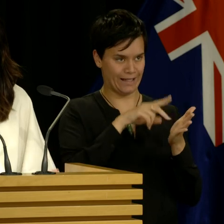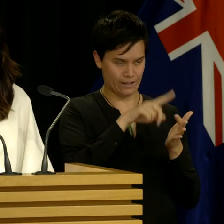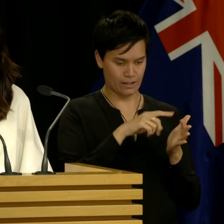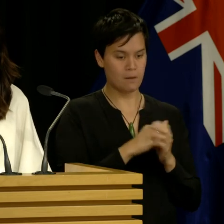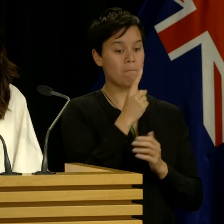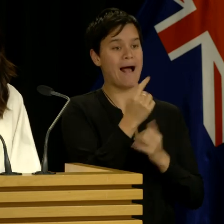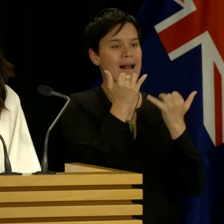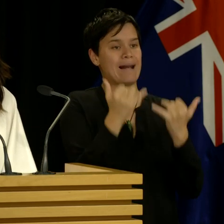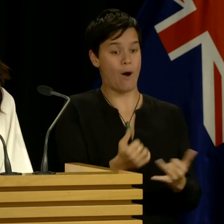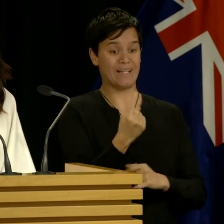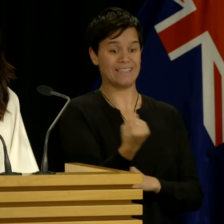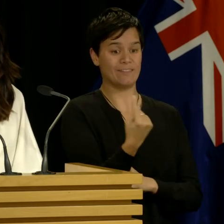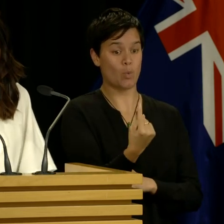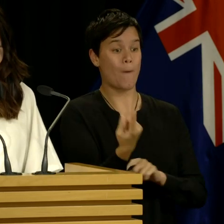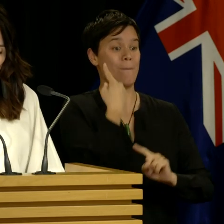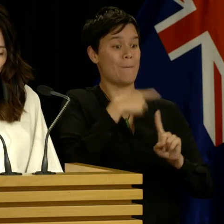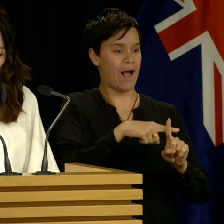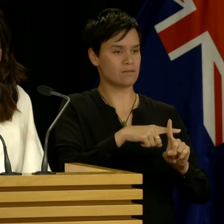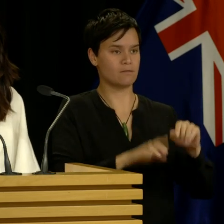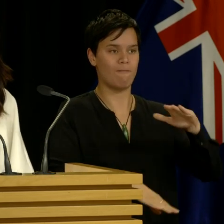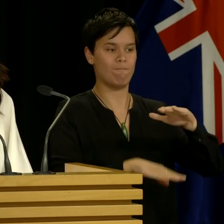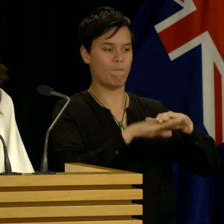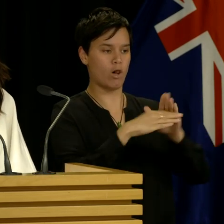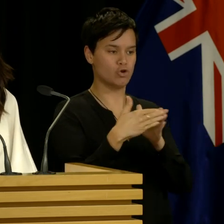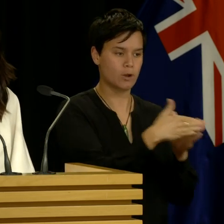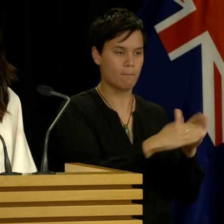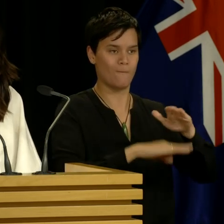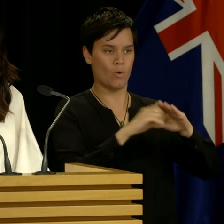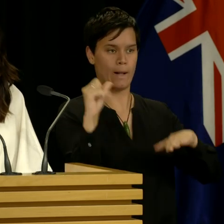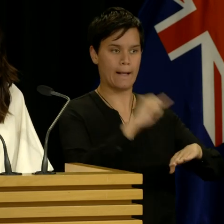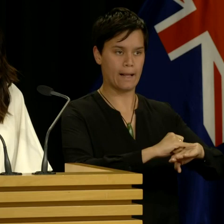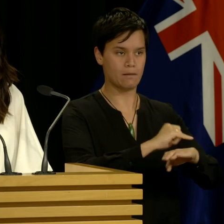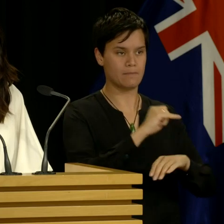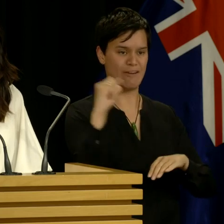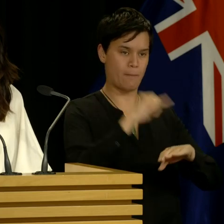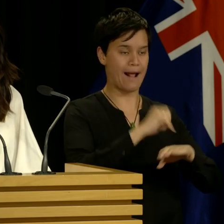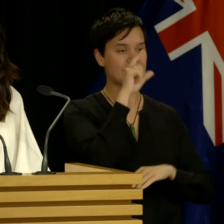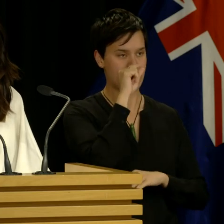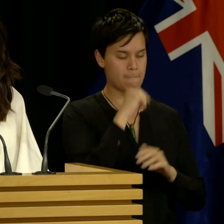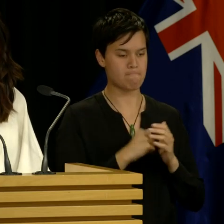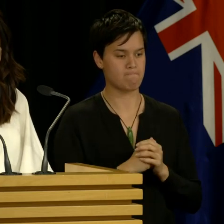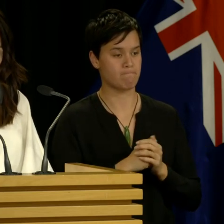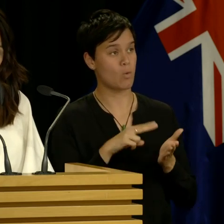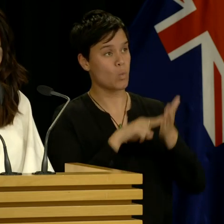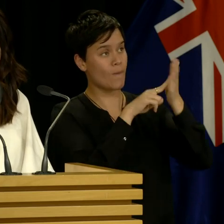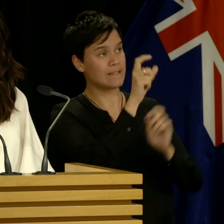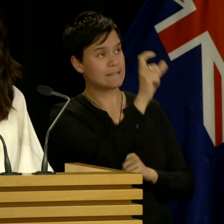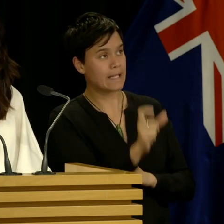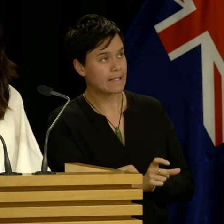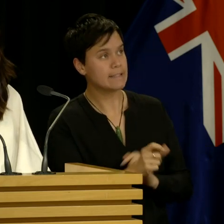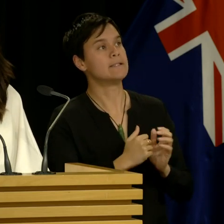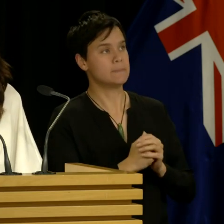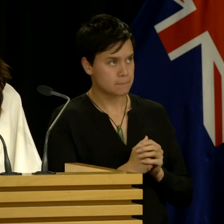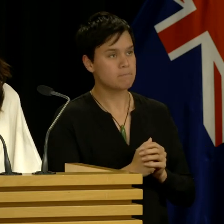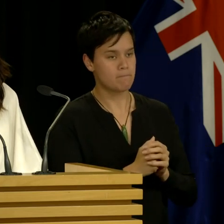entire vessels. I have an update from MFAT on New Zealanders in northern Italy, following that country's introduction